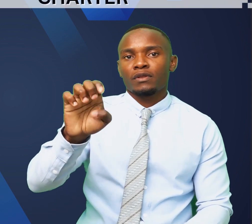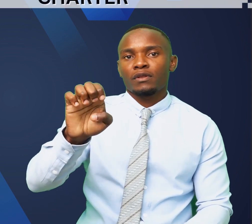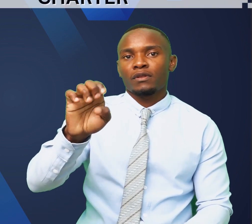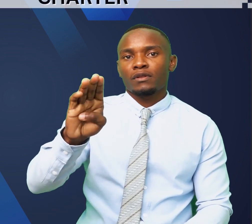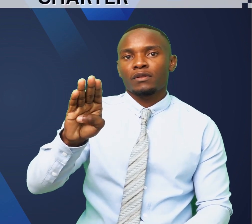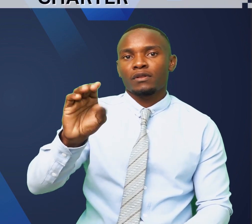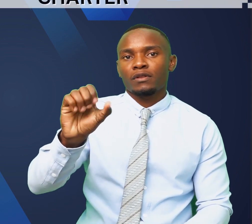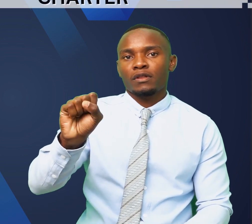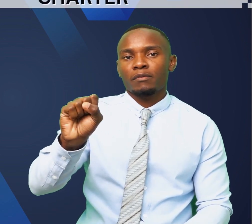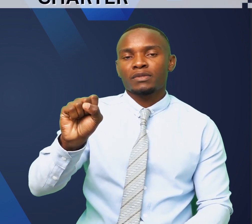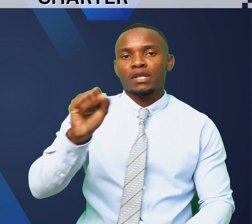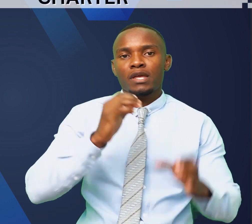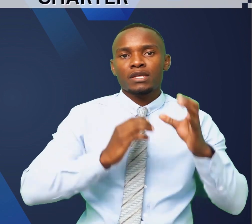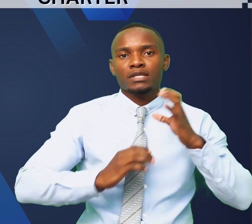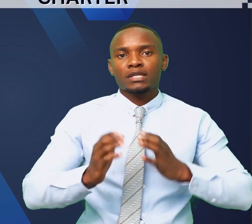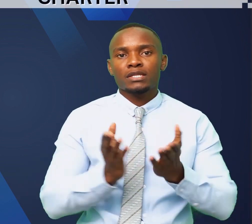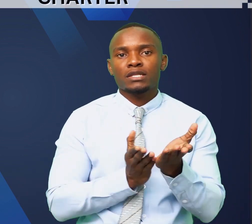KEBS Citizen Service Delivery Charter